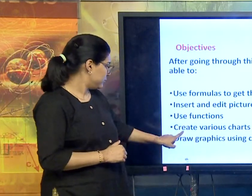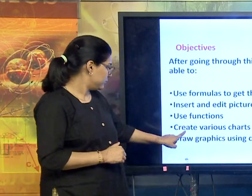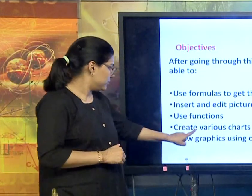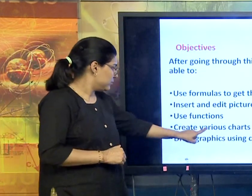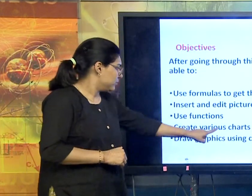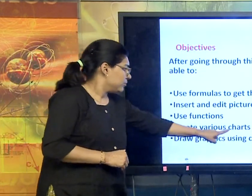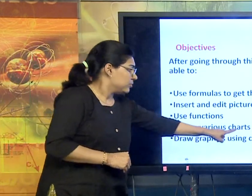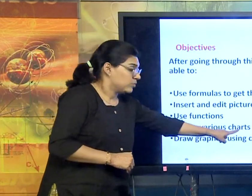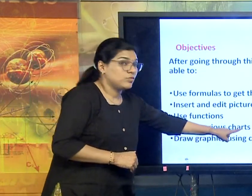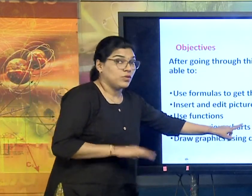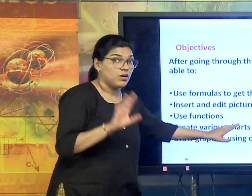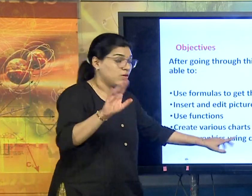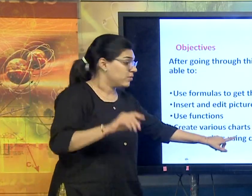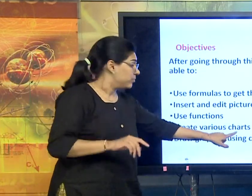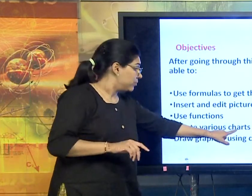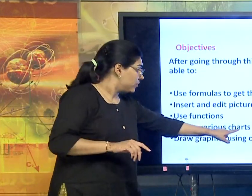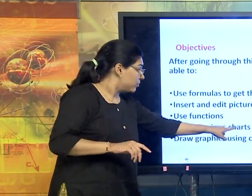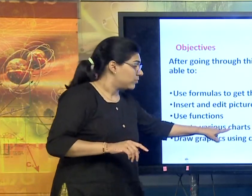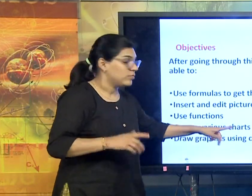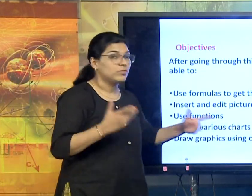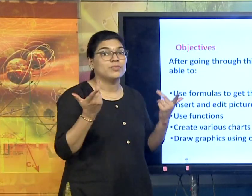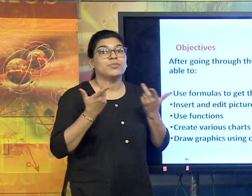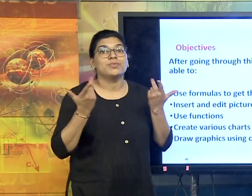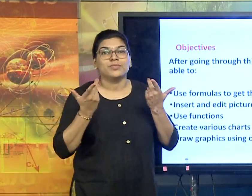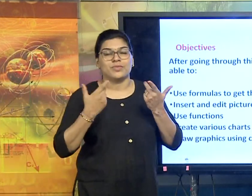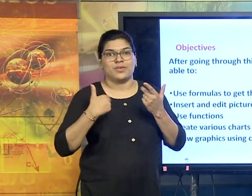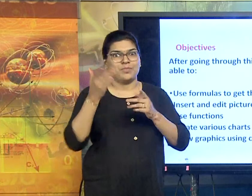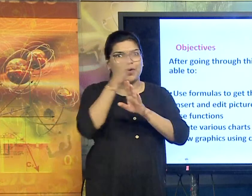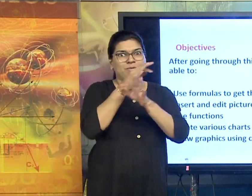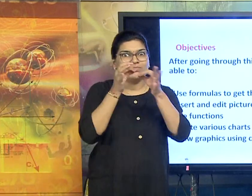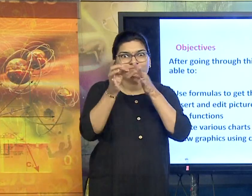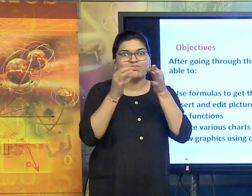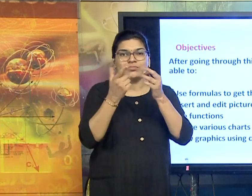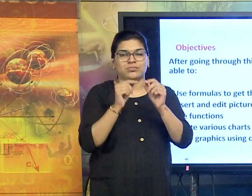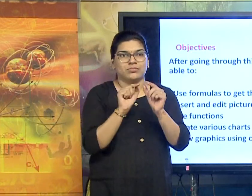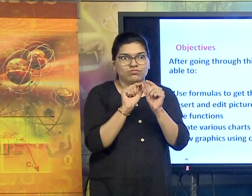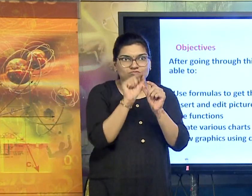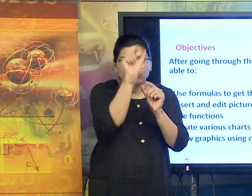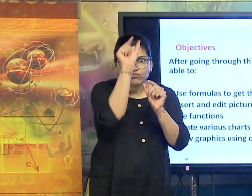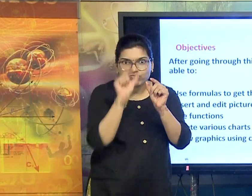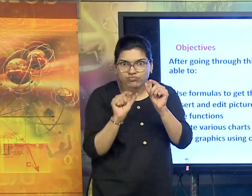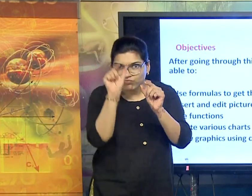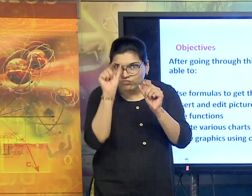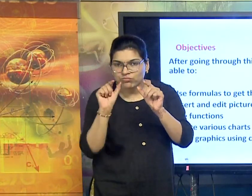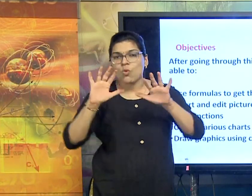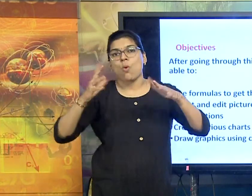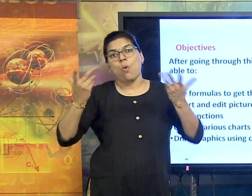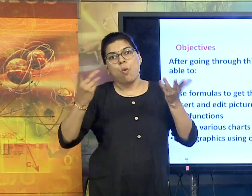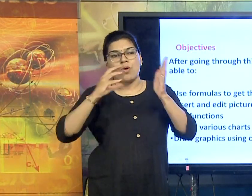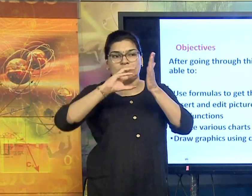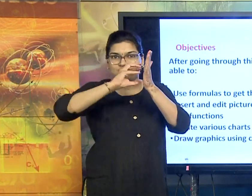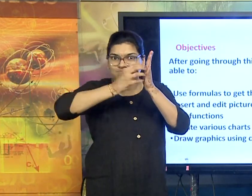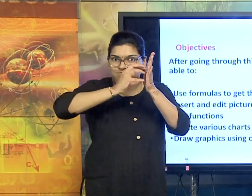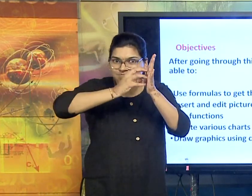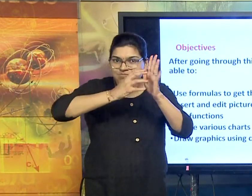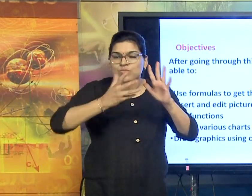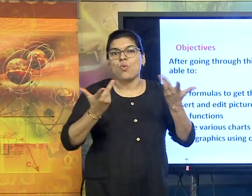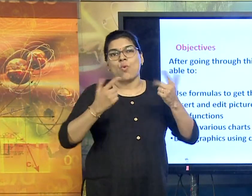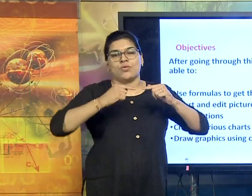be understanding all those functions. And the fourth objective is we will be able